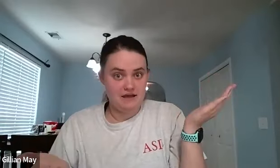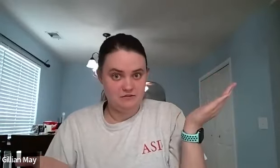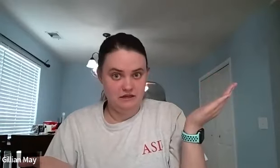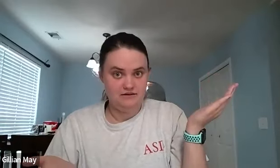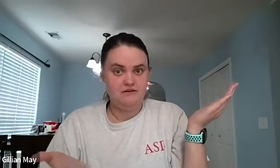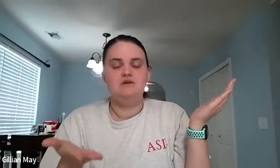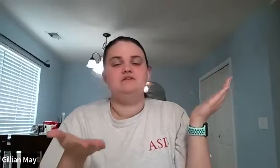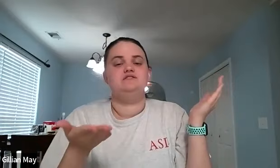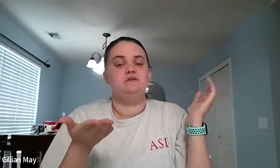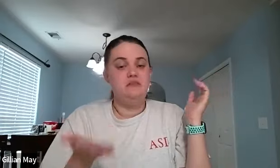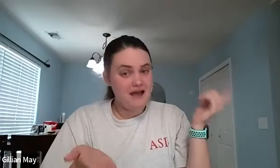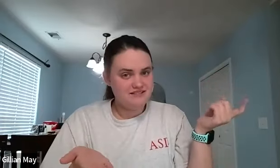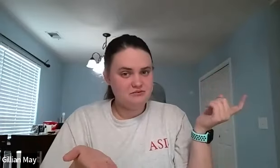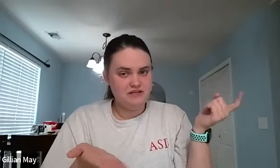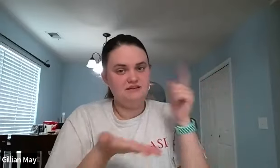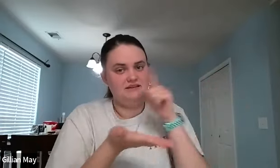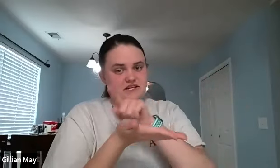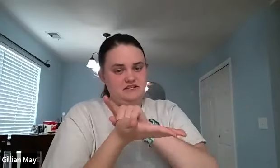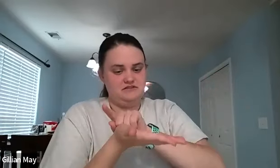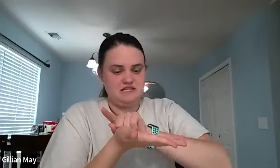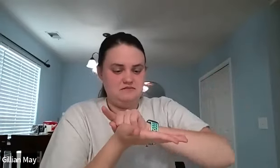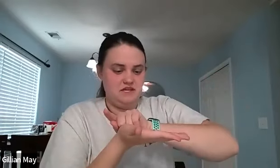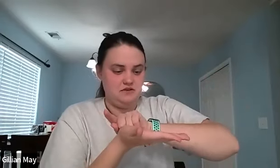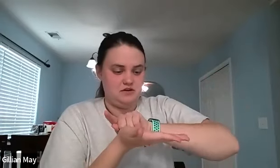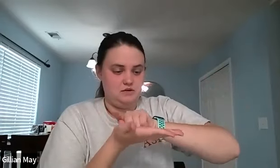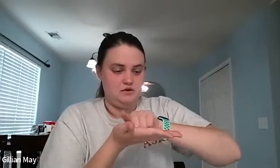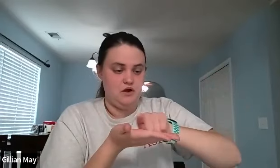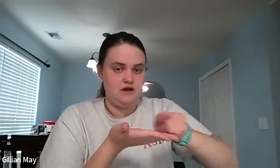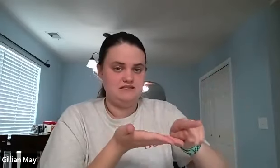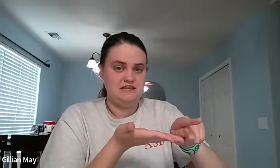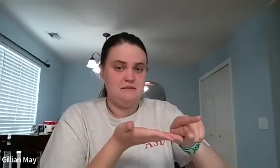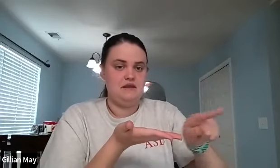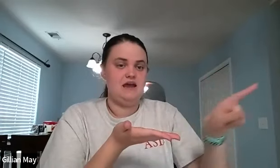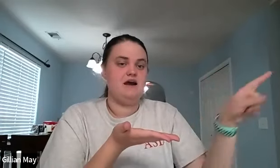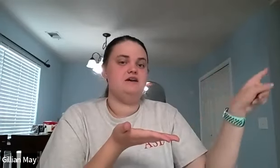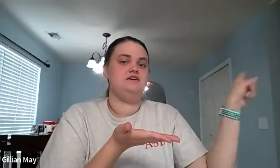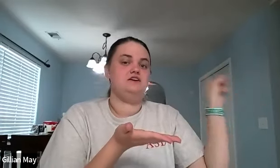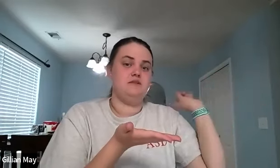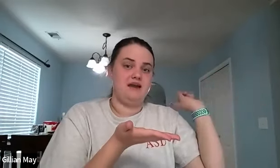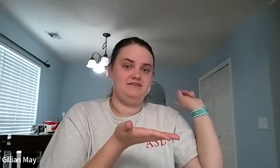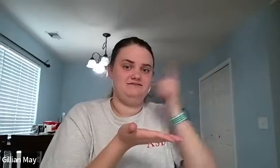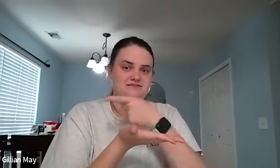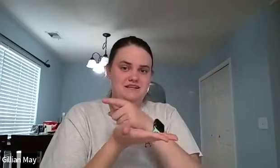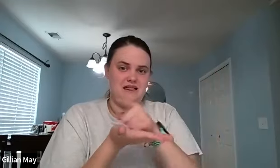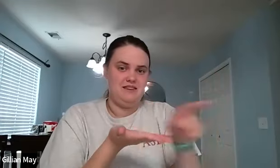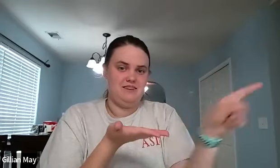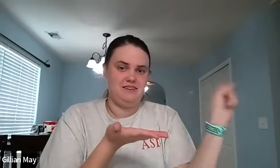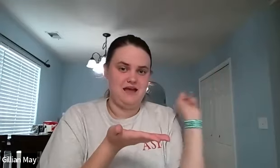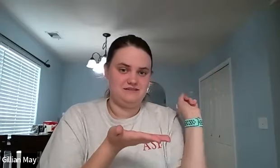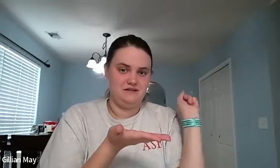last week. So last week is going to do the same thing. You're going to go across, but now you're going to go the back. Last